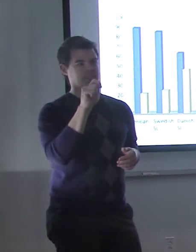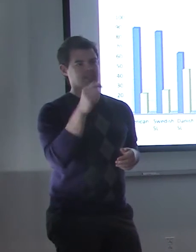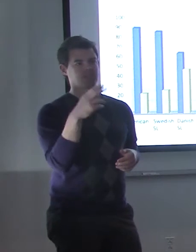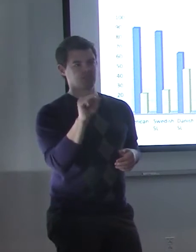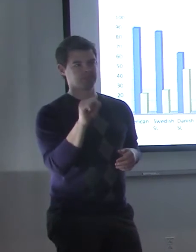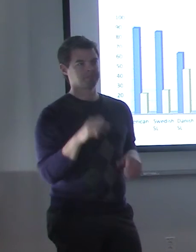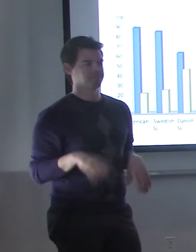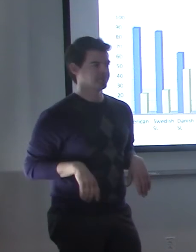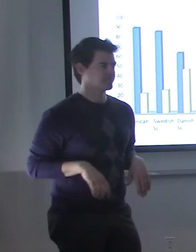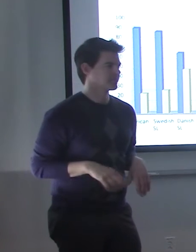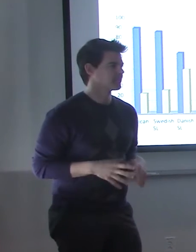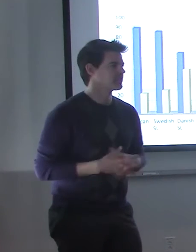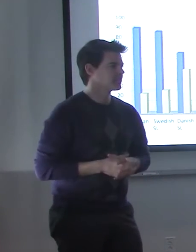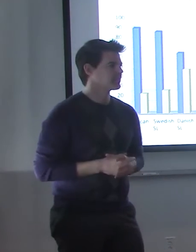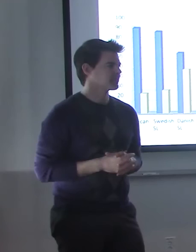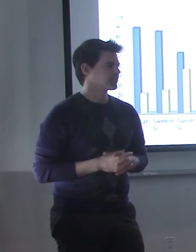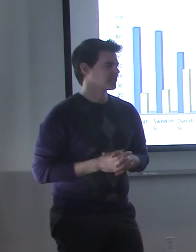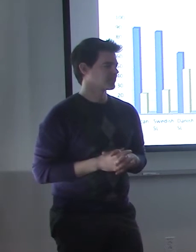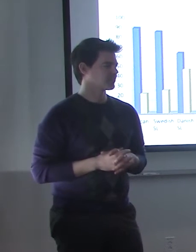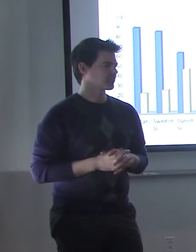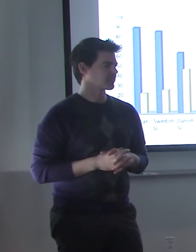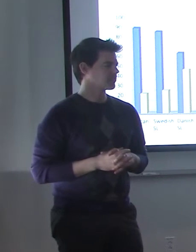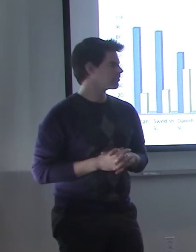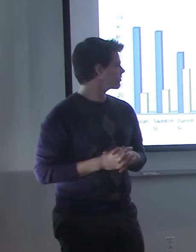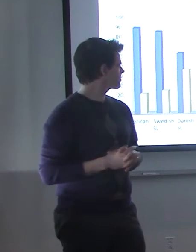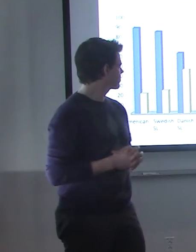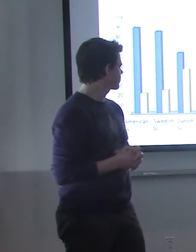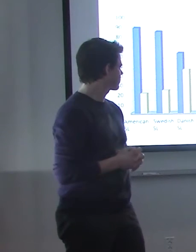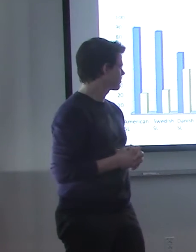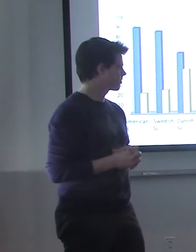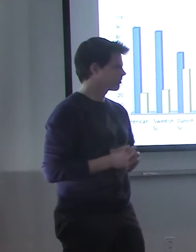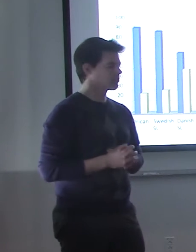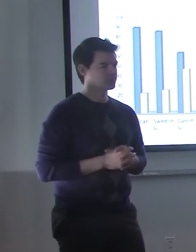Now, in terms of typology and these